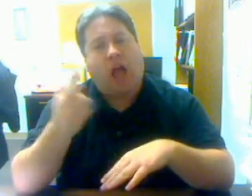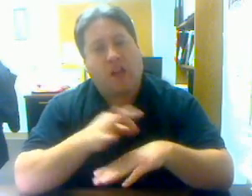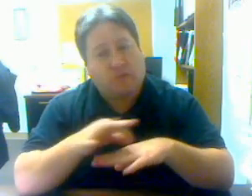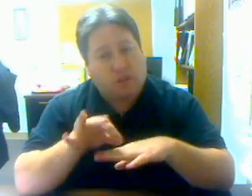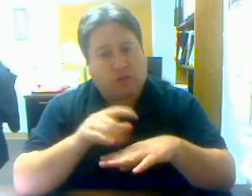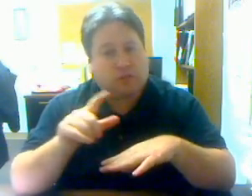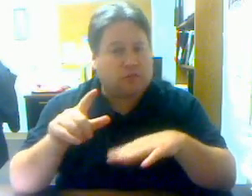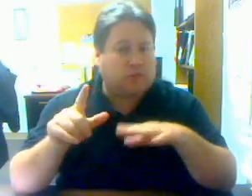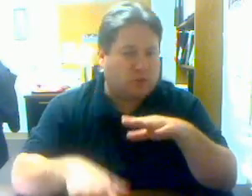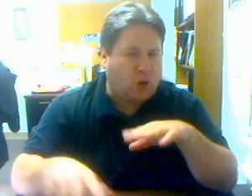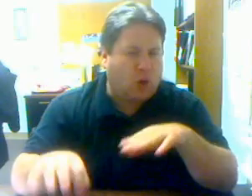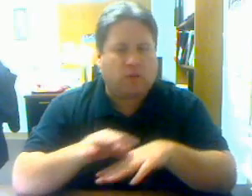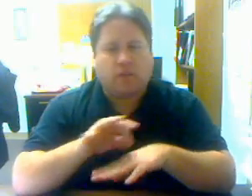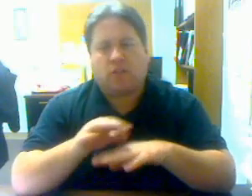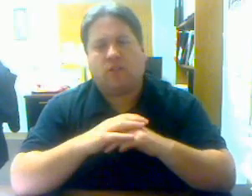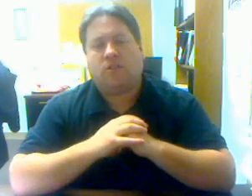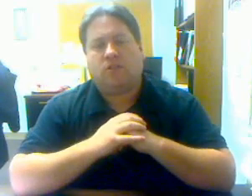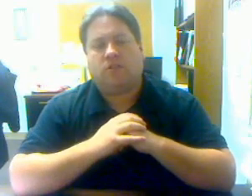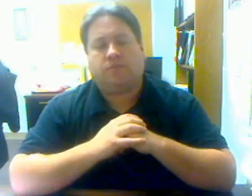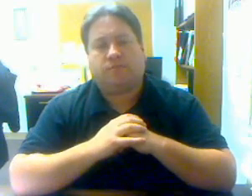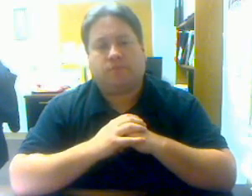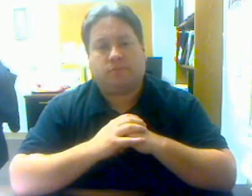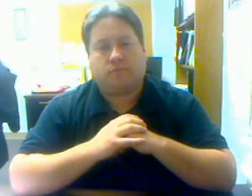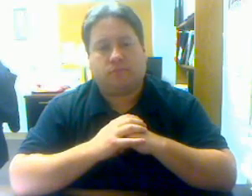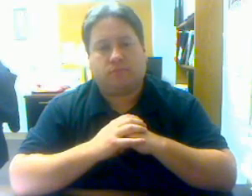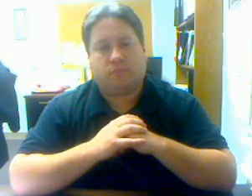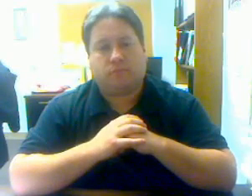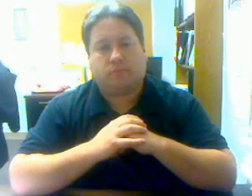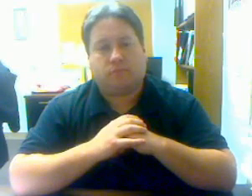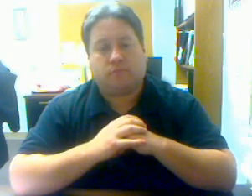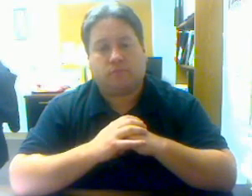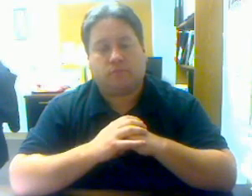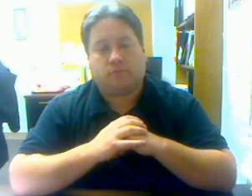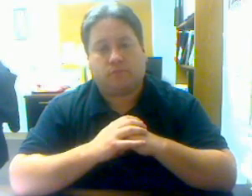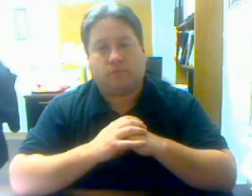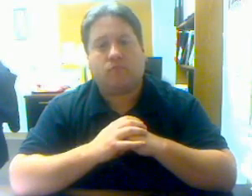don't try to apply this all to a group of people. Very specific to each individual.